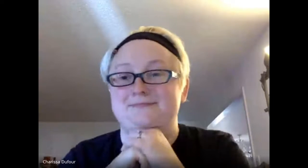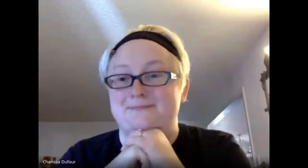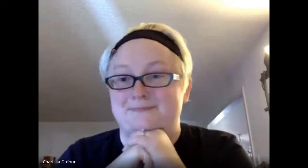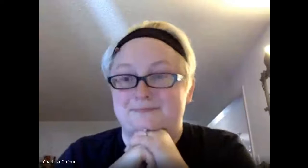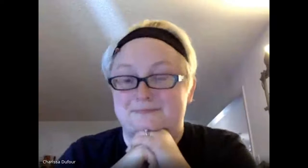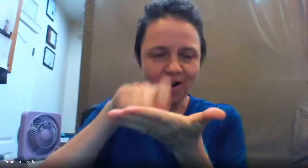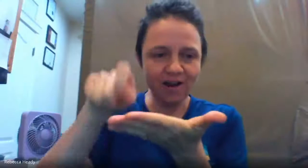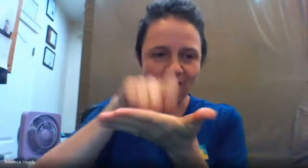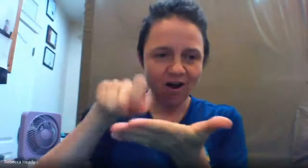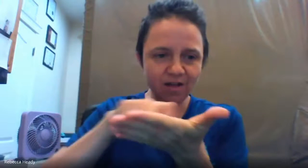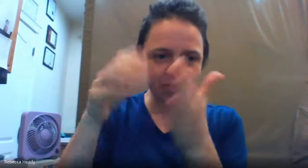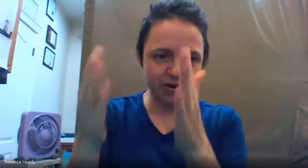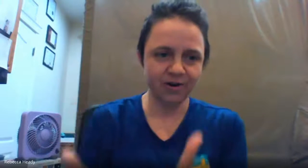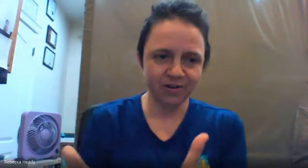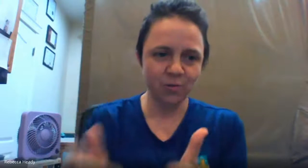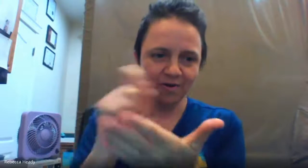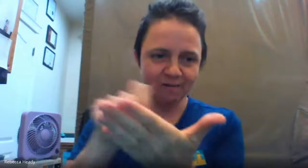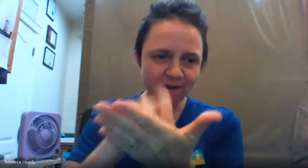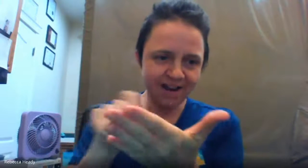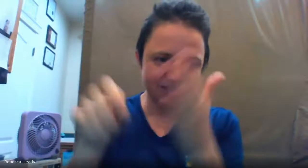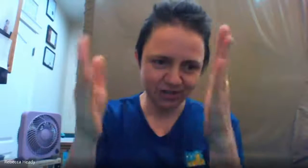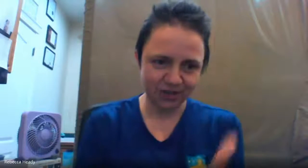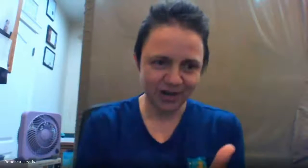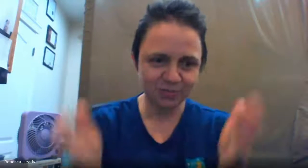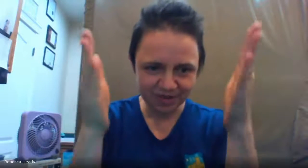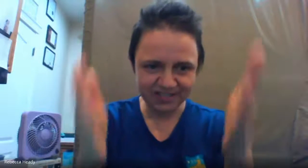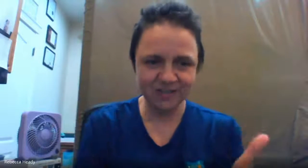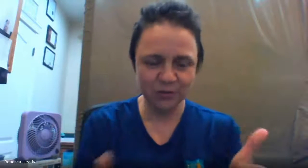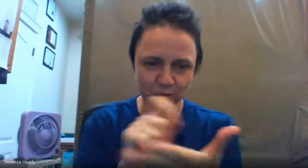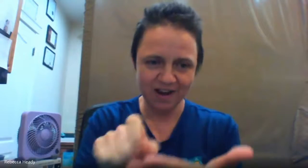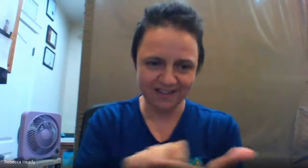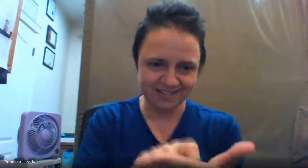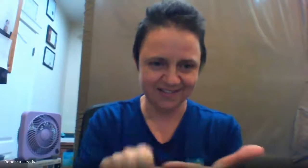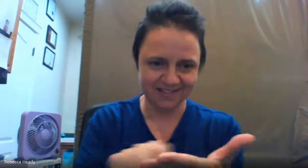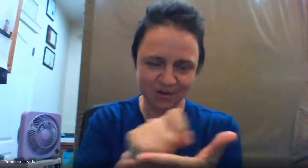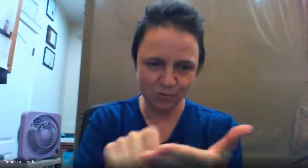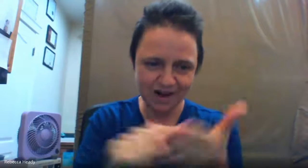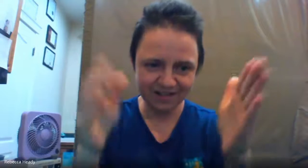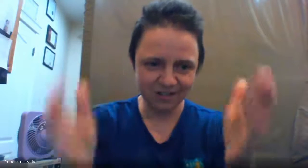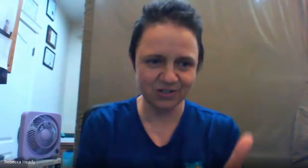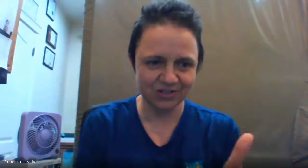So you are an author. You are a writer, a person who writes. So writer.